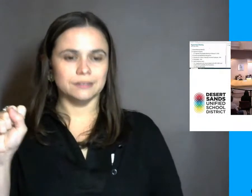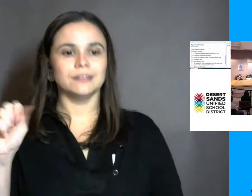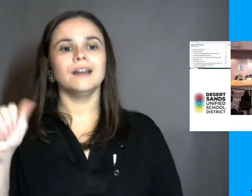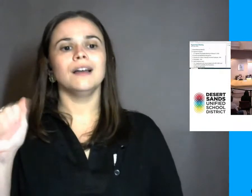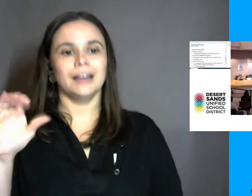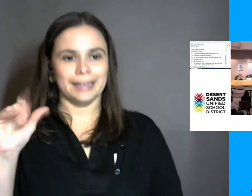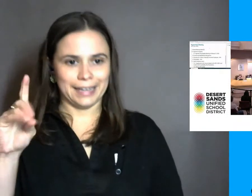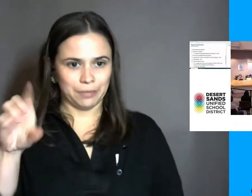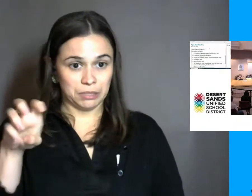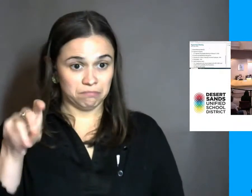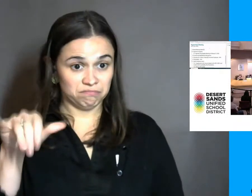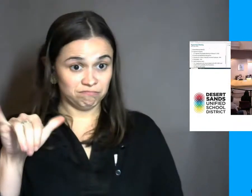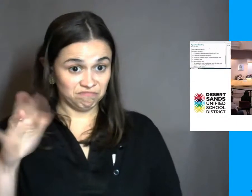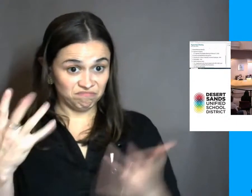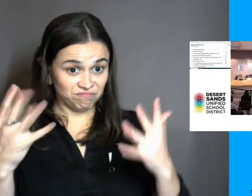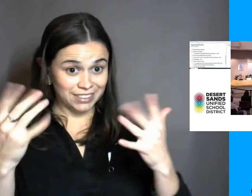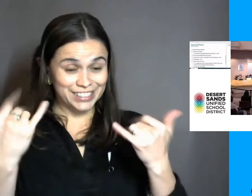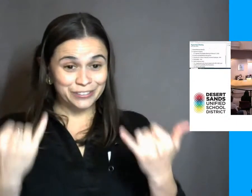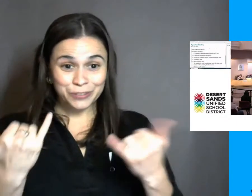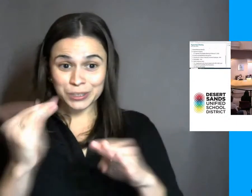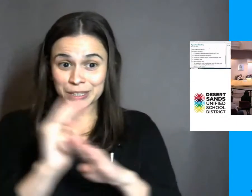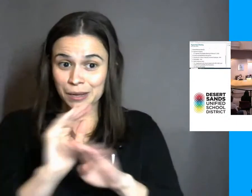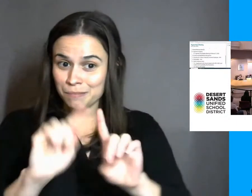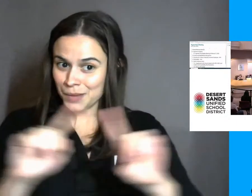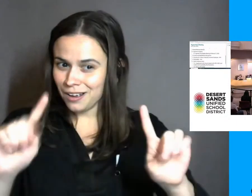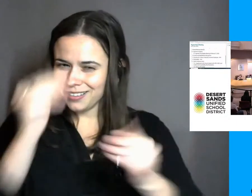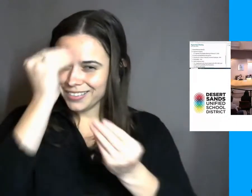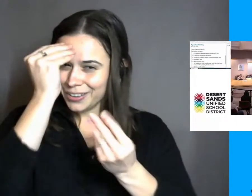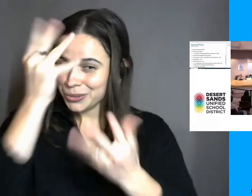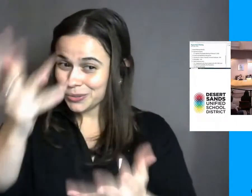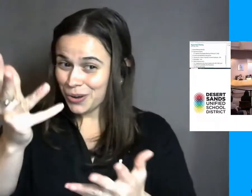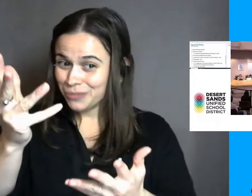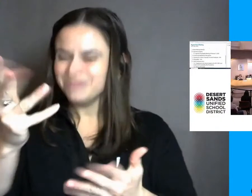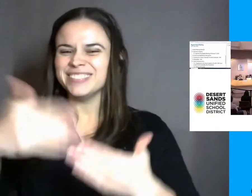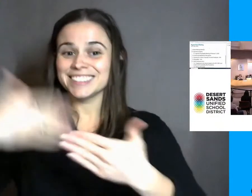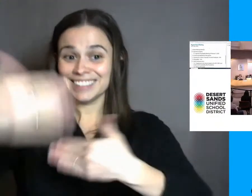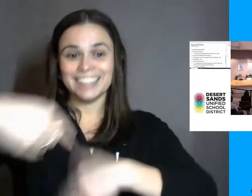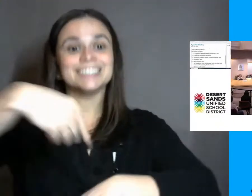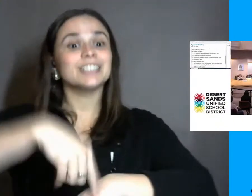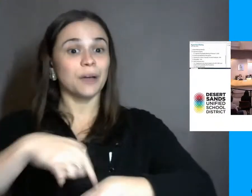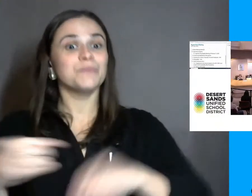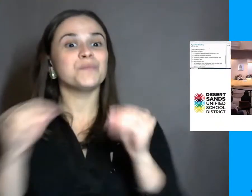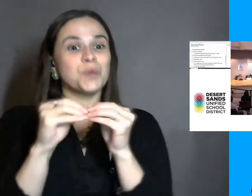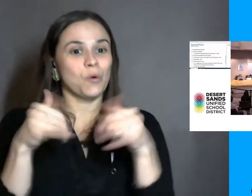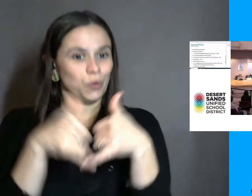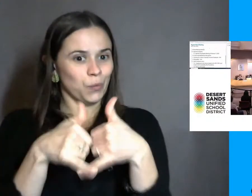And that's it for tonight, but I'll tell you, I already have some ready for the next time. So thank you very much.